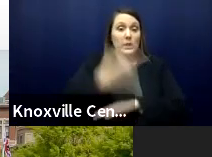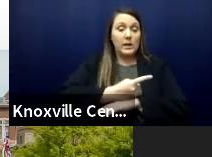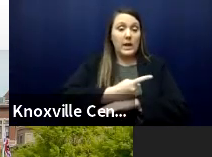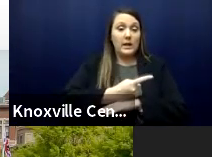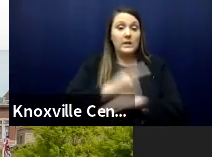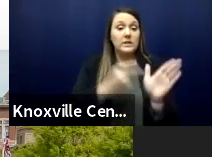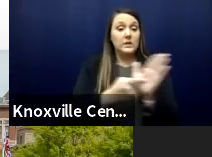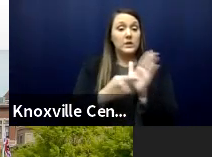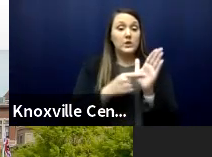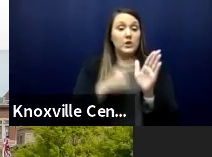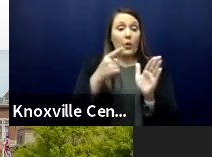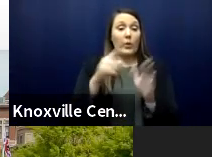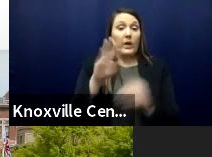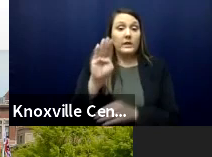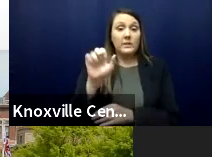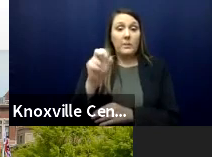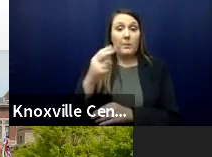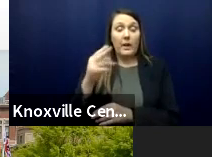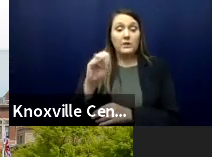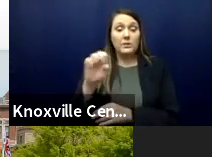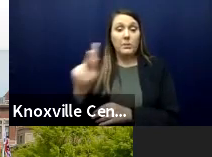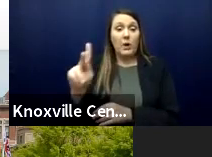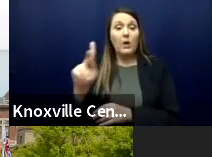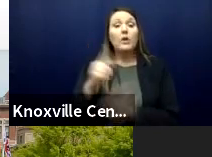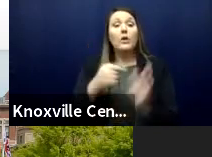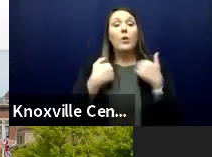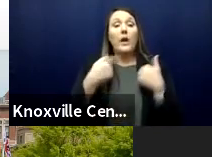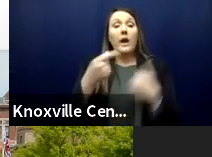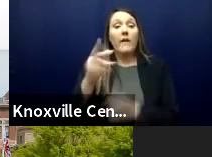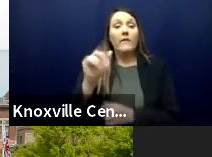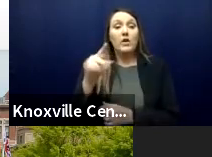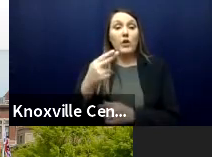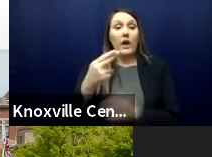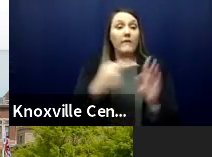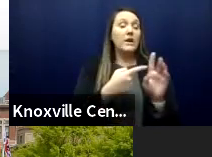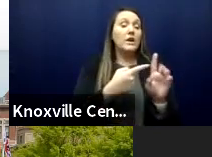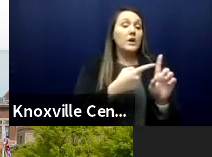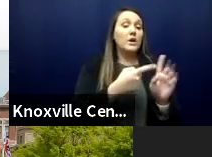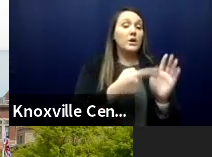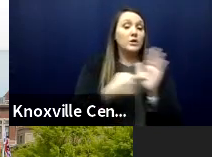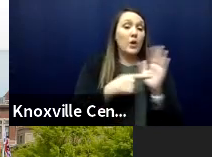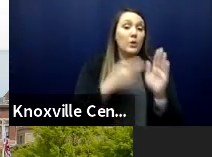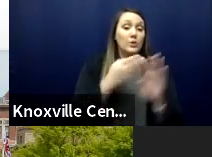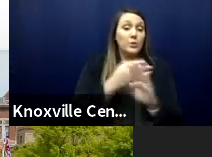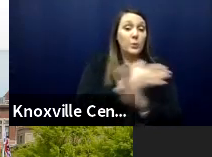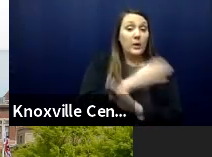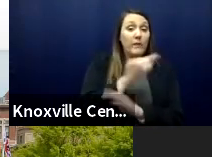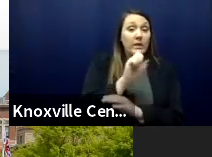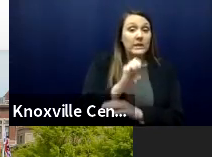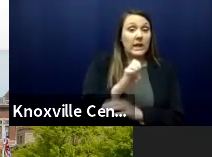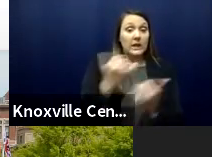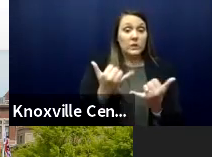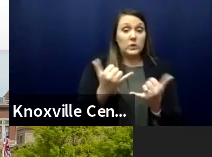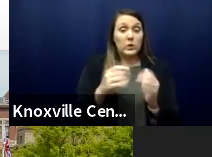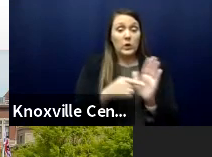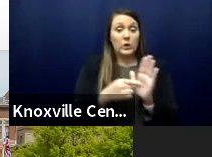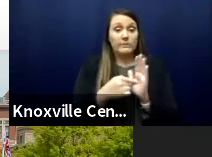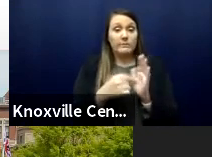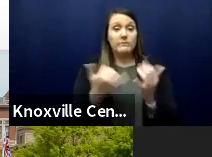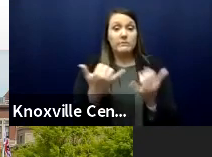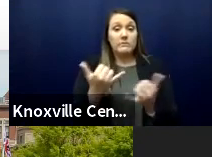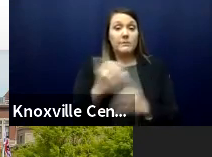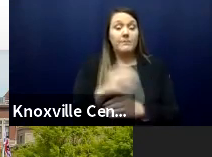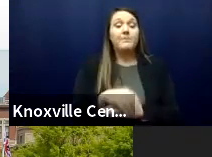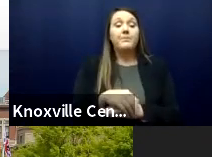illustrate this benchmark, we have a bar graph that shows previous cases, new cases, and the growth rate over time. We are marking this benchmark